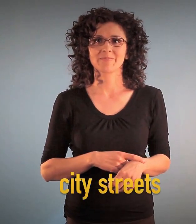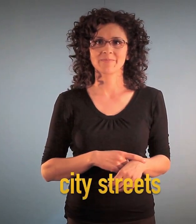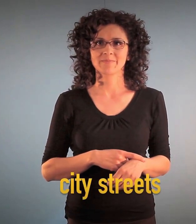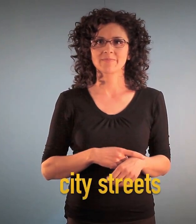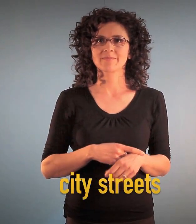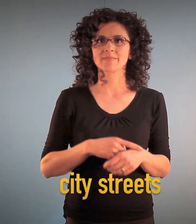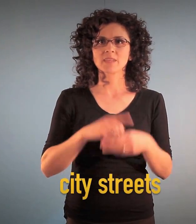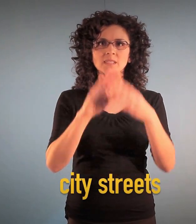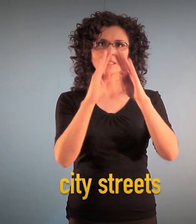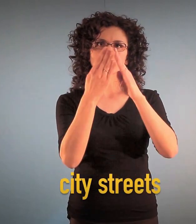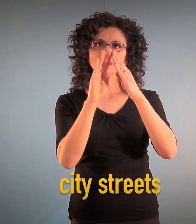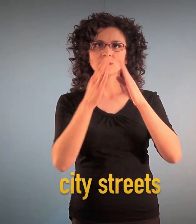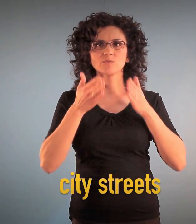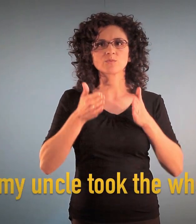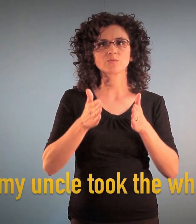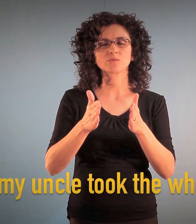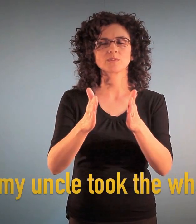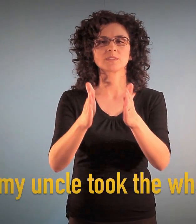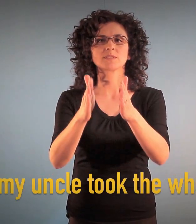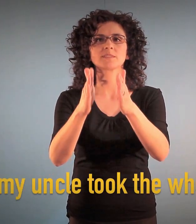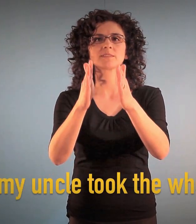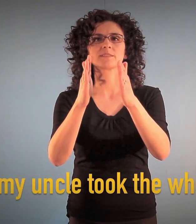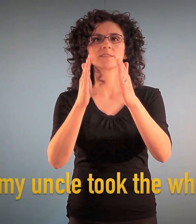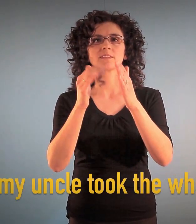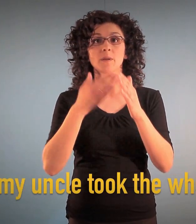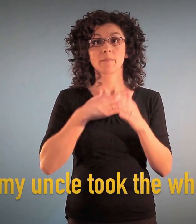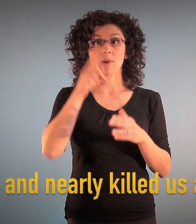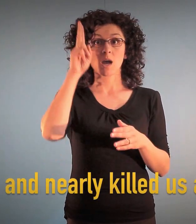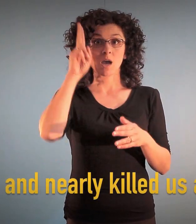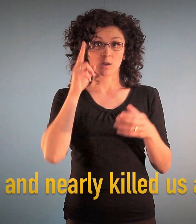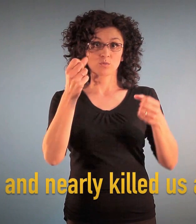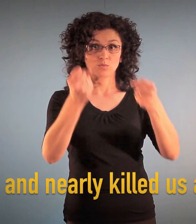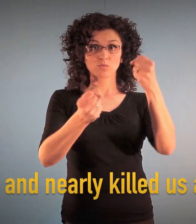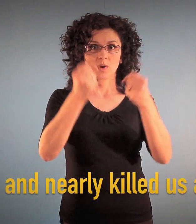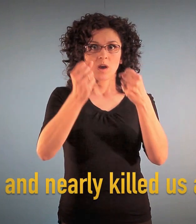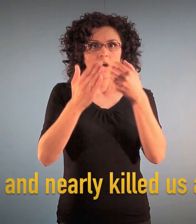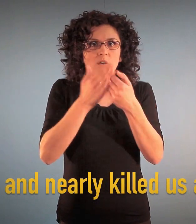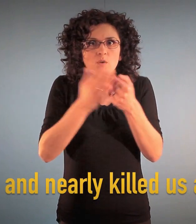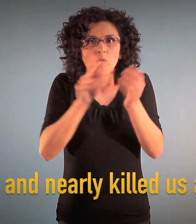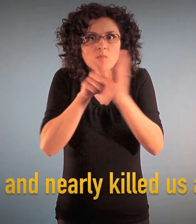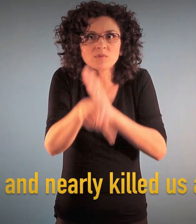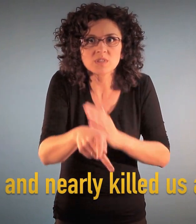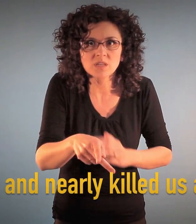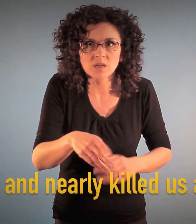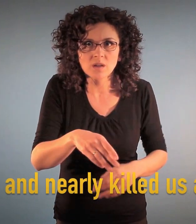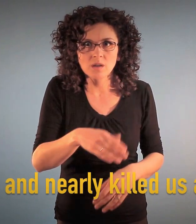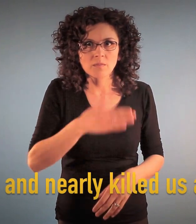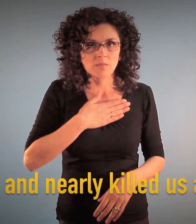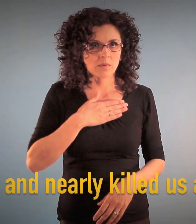City streets My uncle took the wheel in the mirror To kill us all